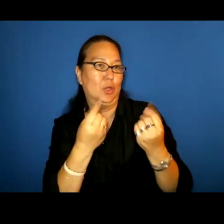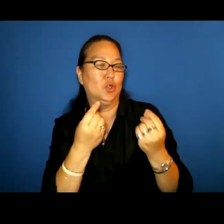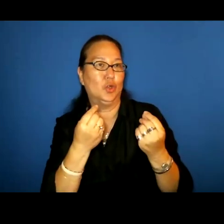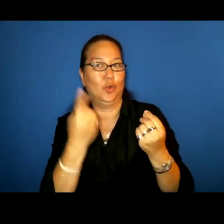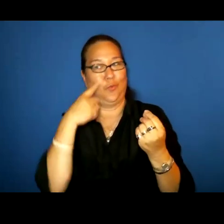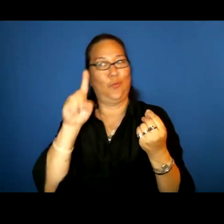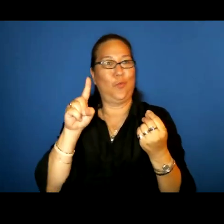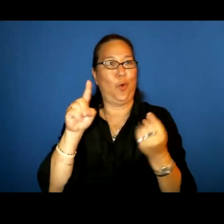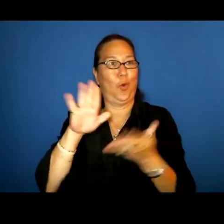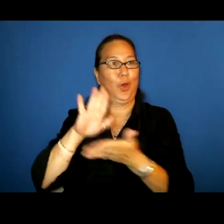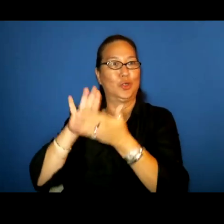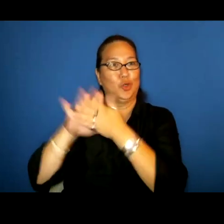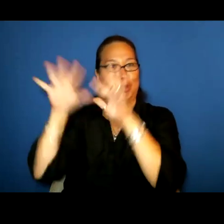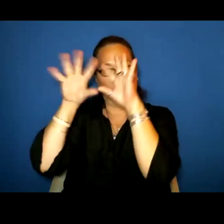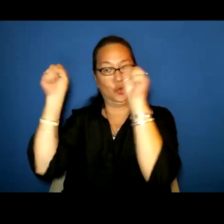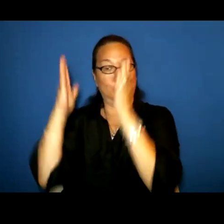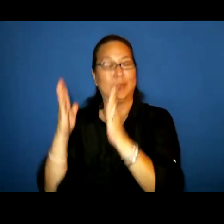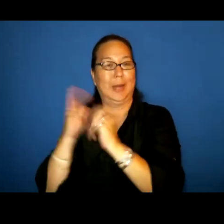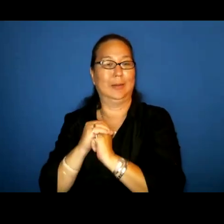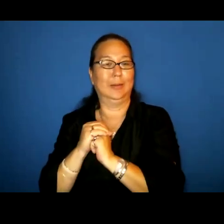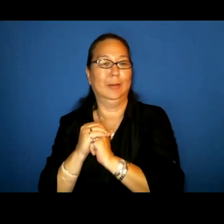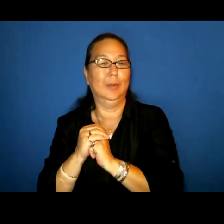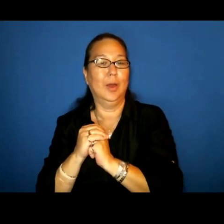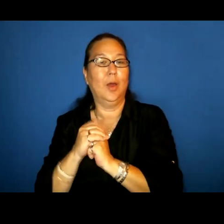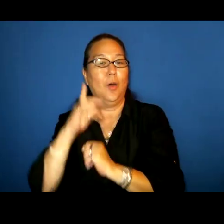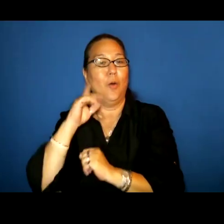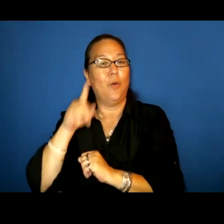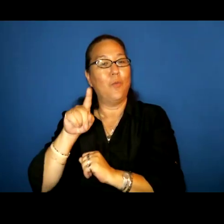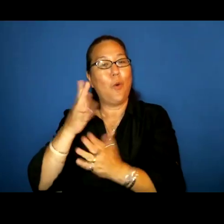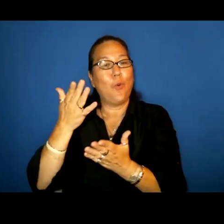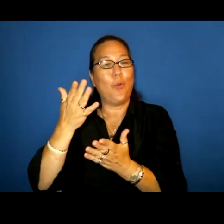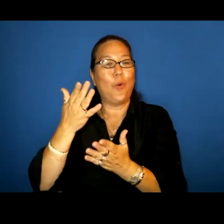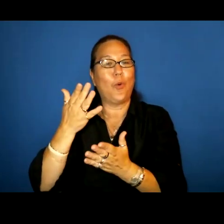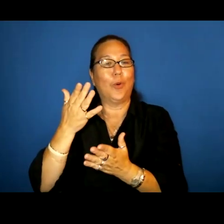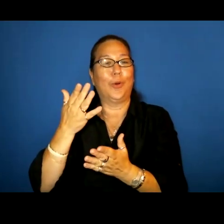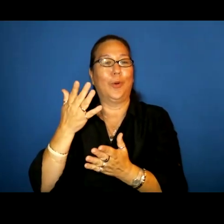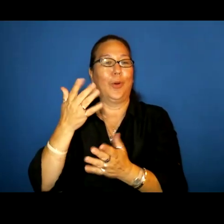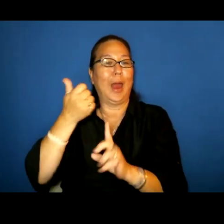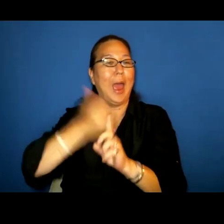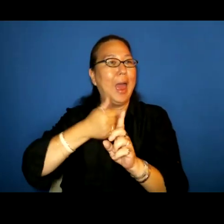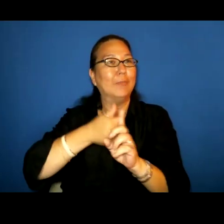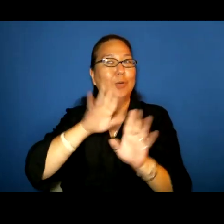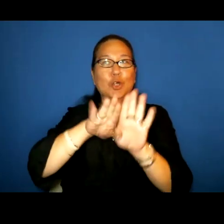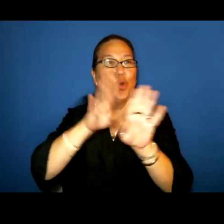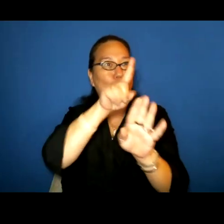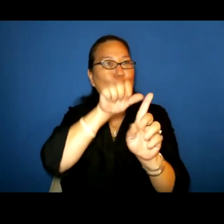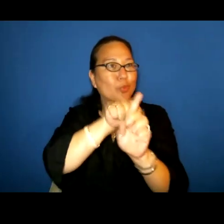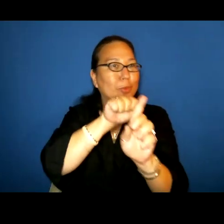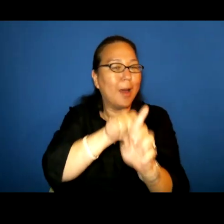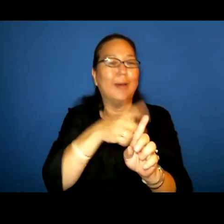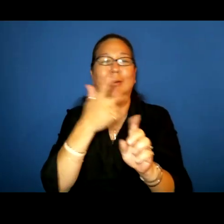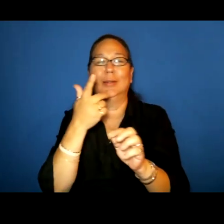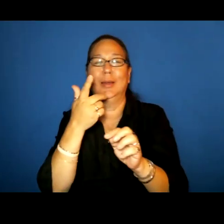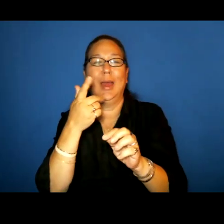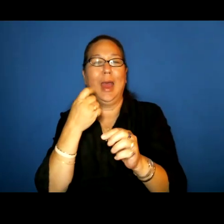you door knock, the fact that each kid you meet, you literally take the time to understand, know who they are, and know who their family